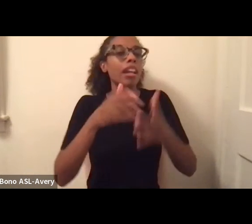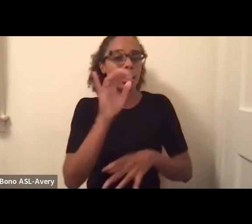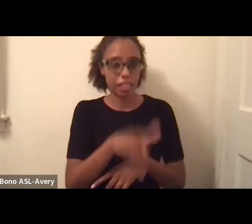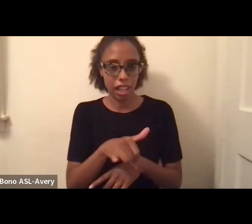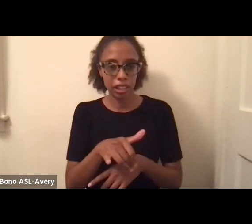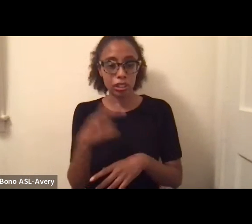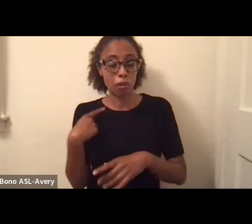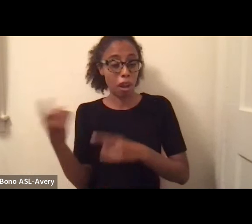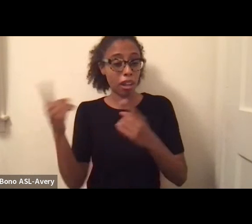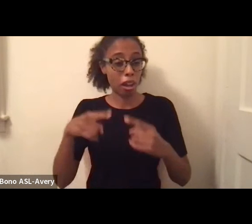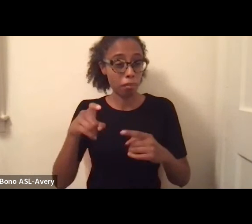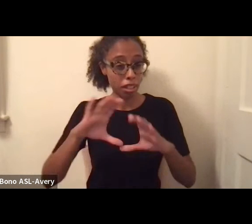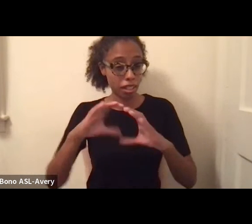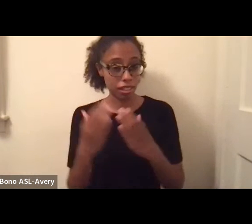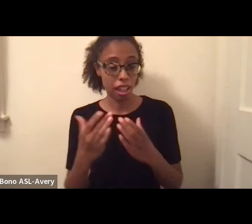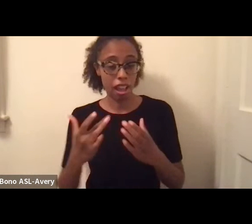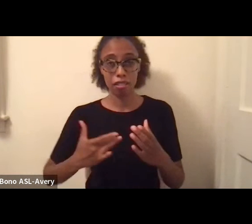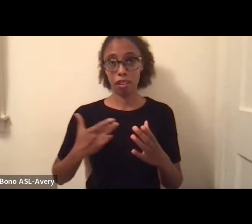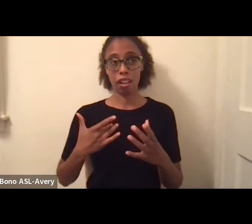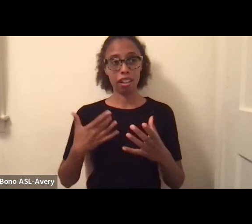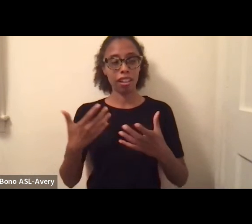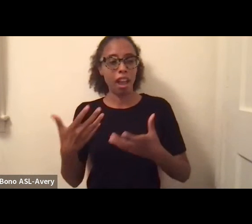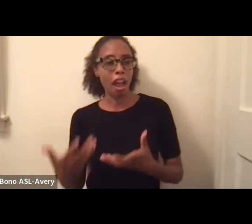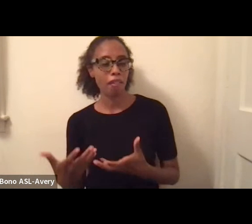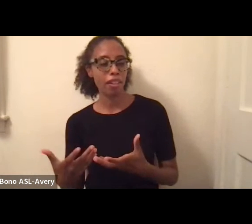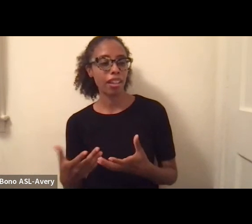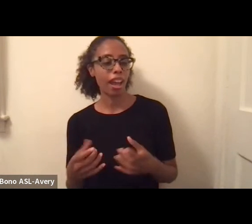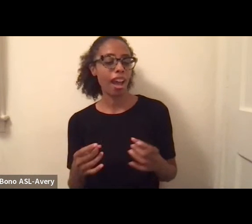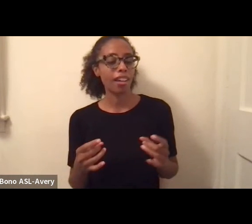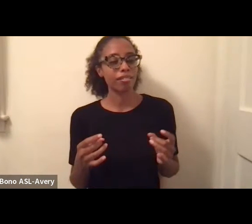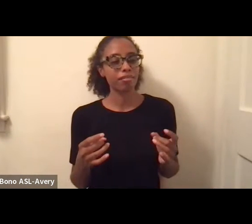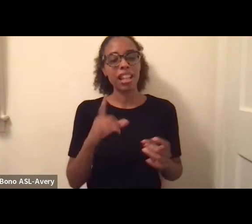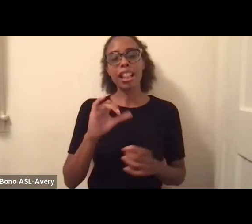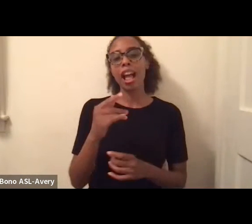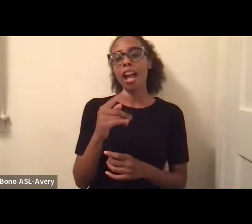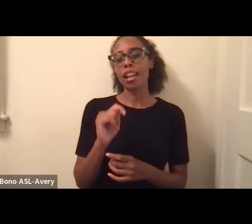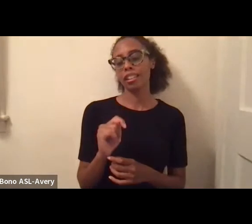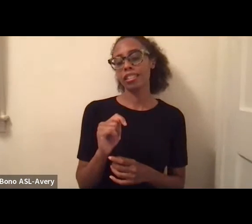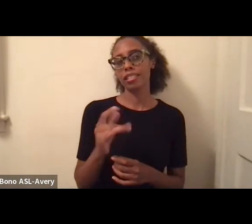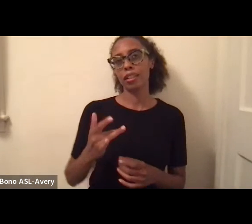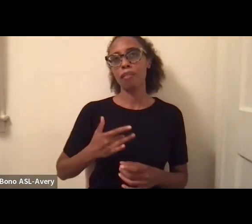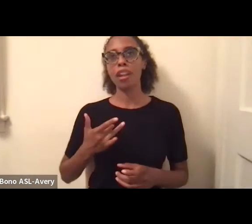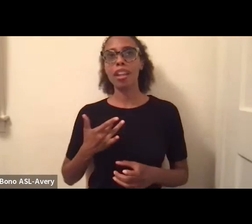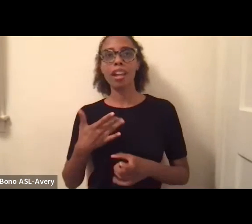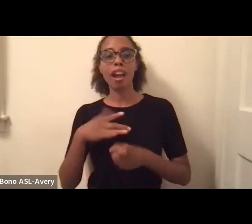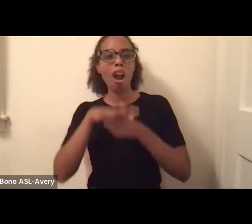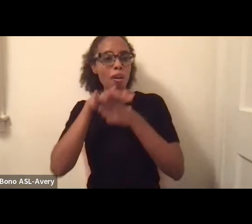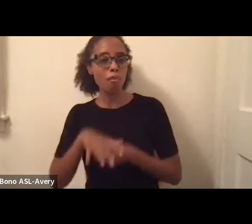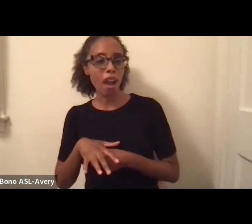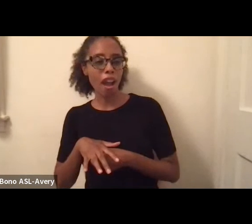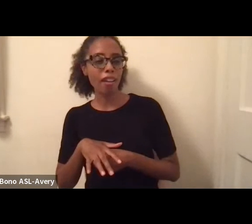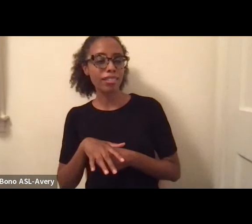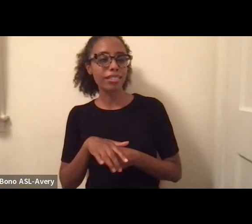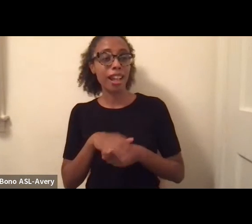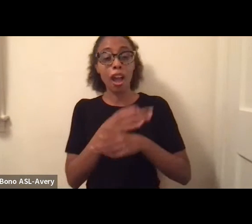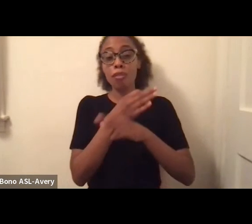and light, feeling both oppressed and free, feeling